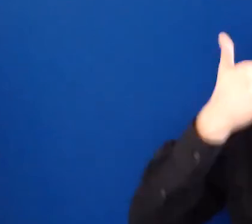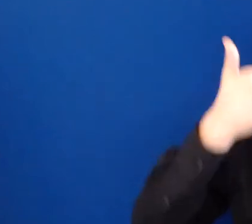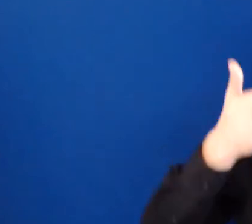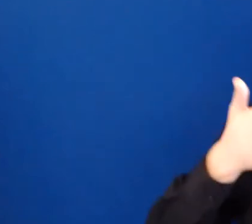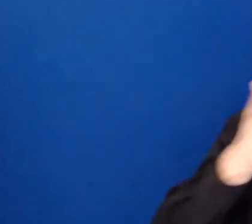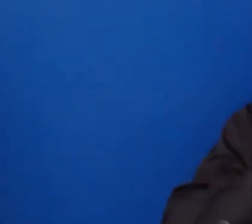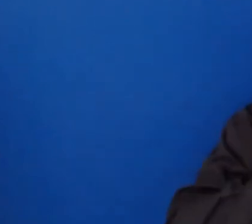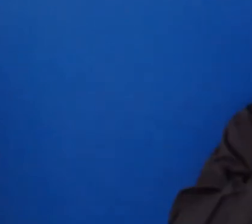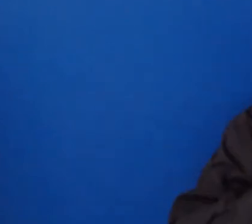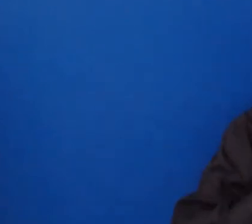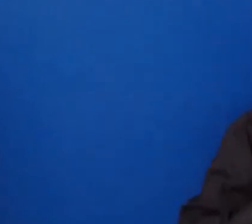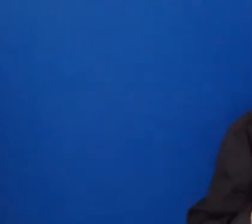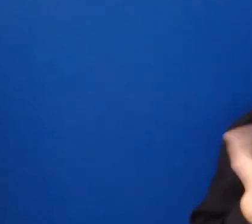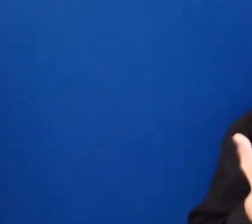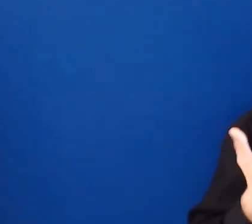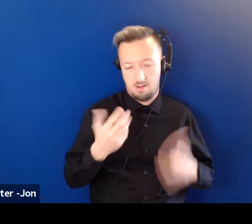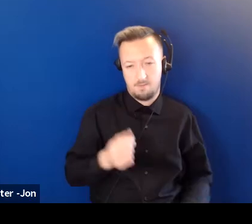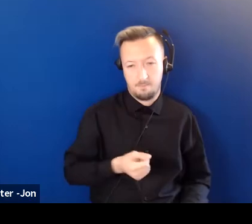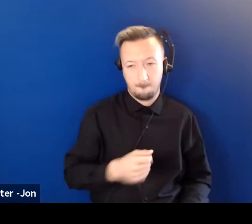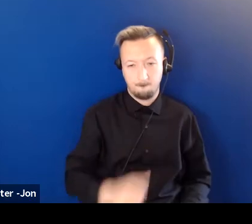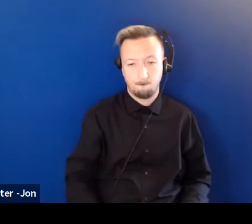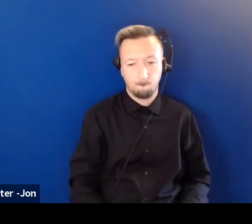of participants that you work with in your program?